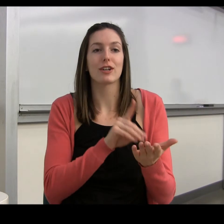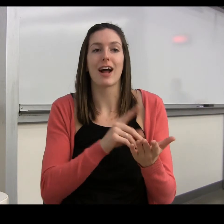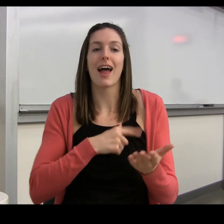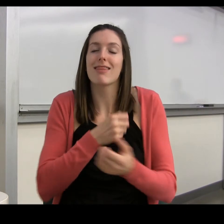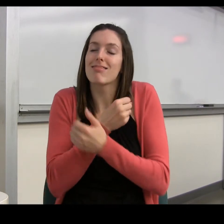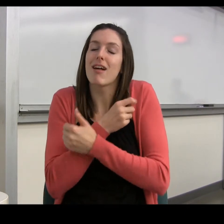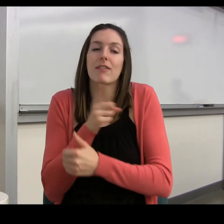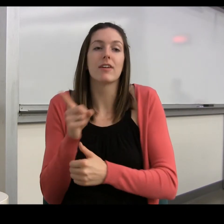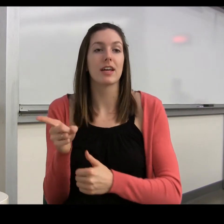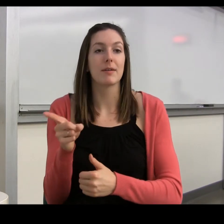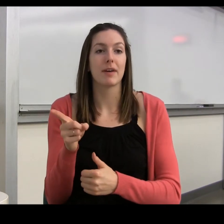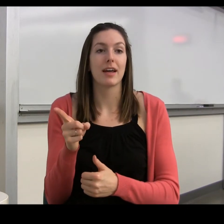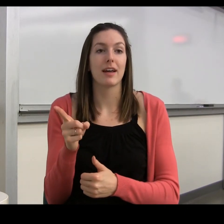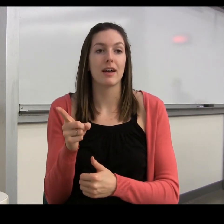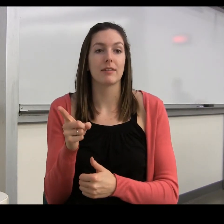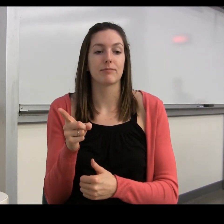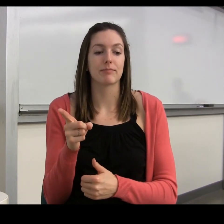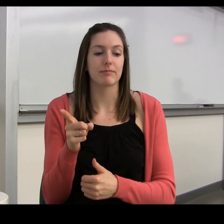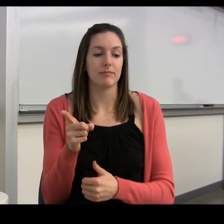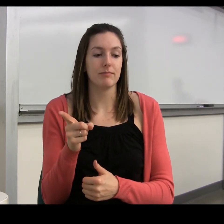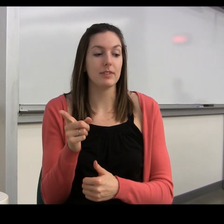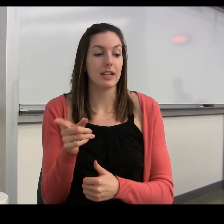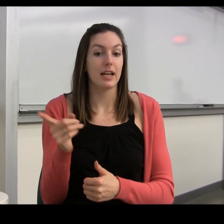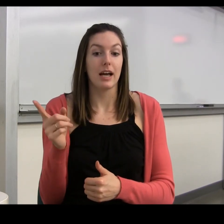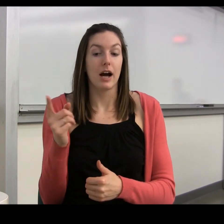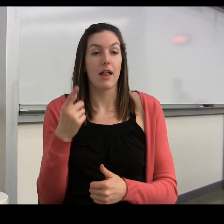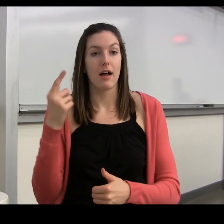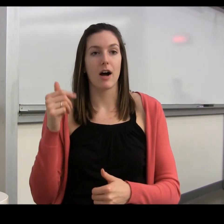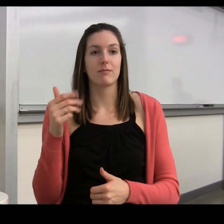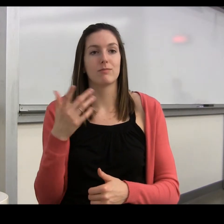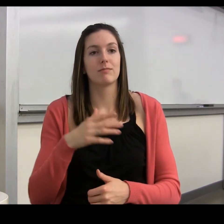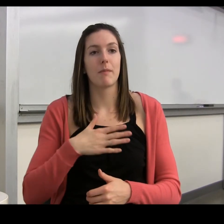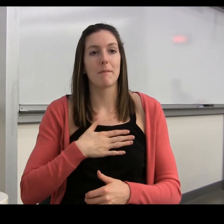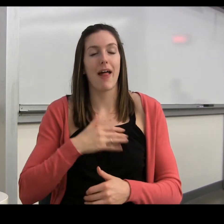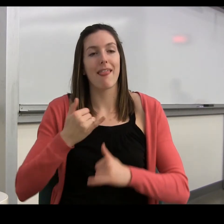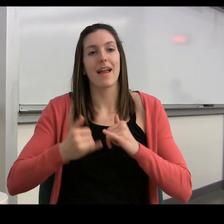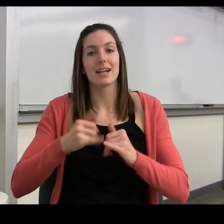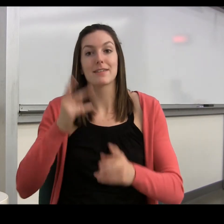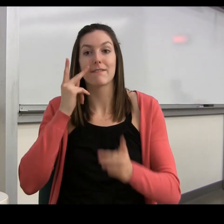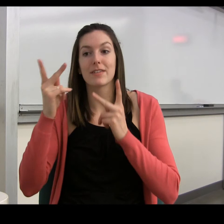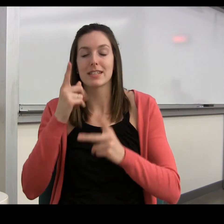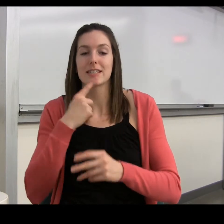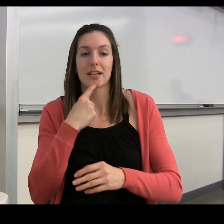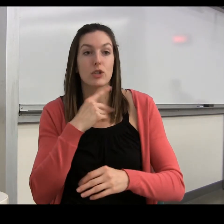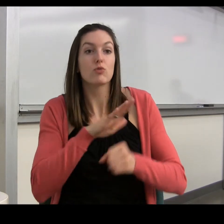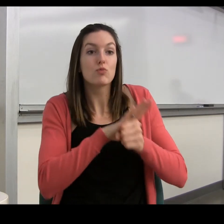There's somebody when he said, your stress test was beautiful. He said, that's kind of weird.